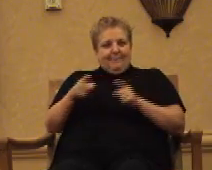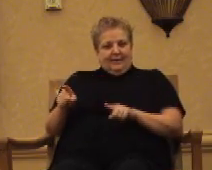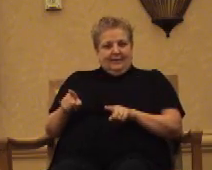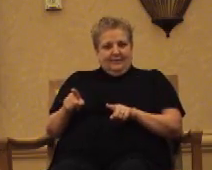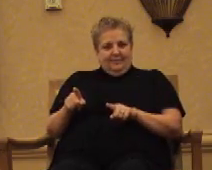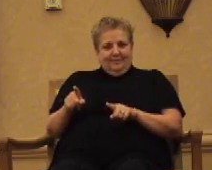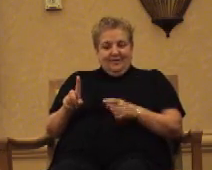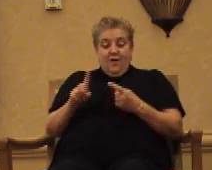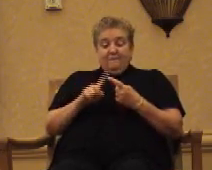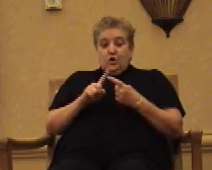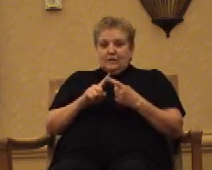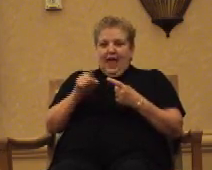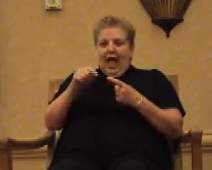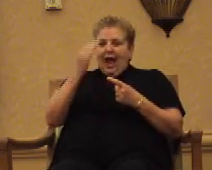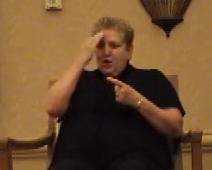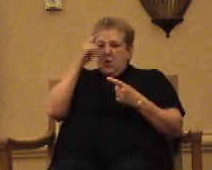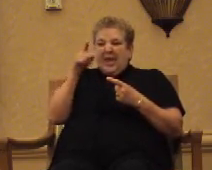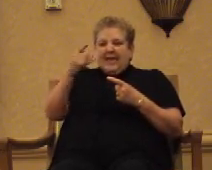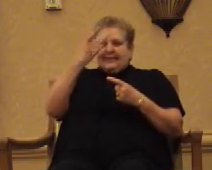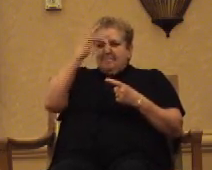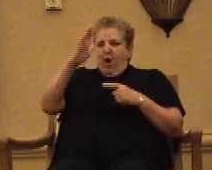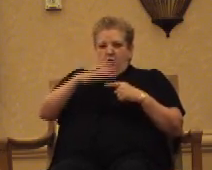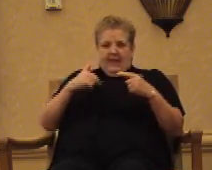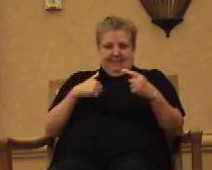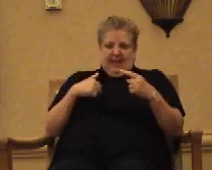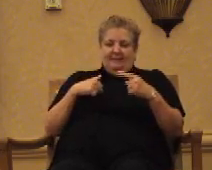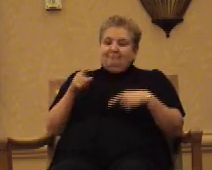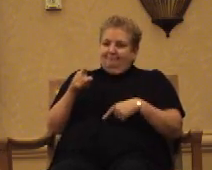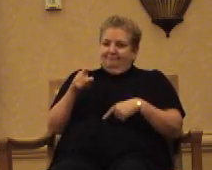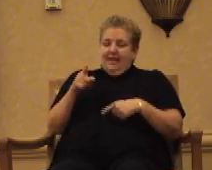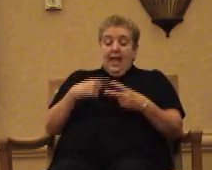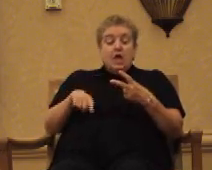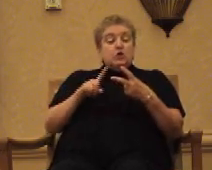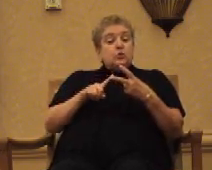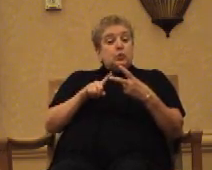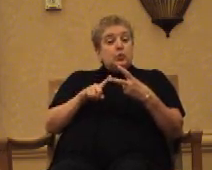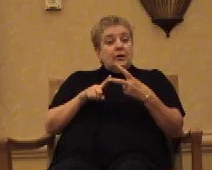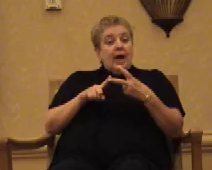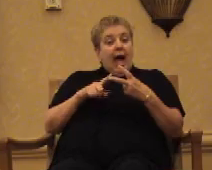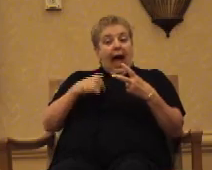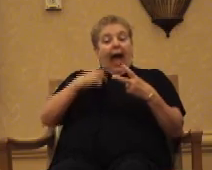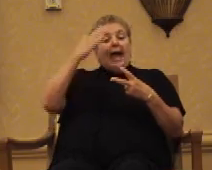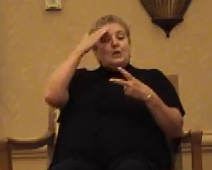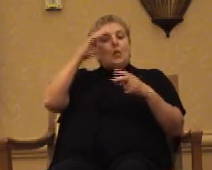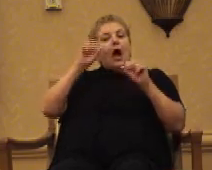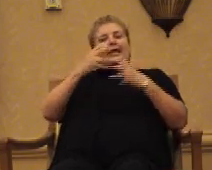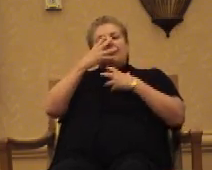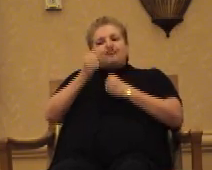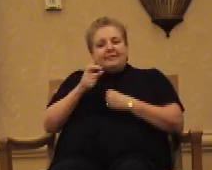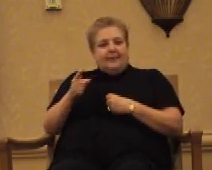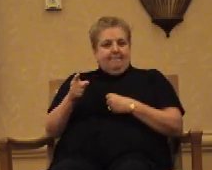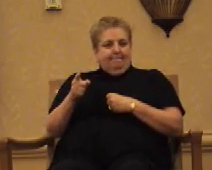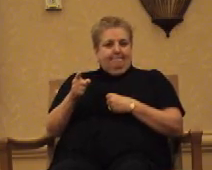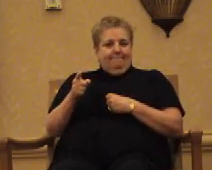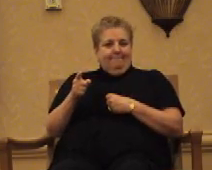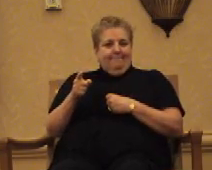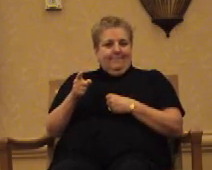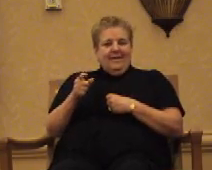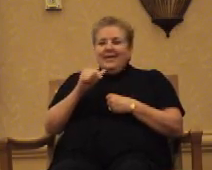knew he was smarter than me. I knew he was smarter than me. And 2, I knew I could trust him. I knew I wouldn't be judged. I knew what I